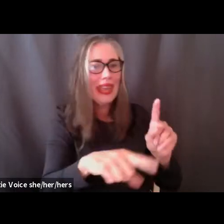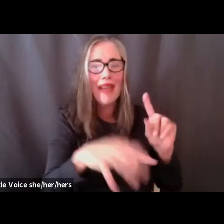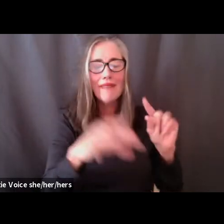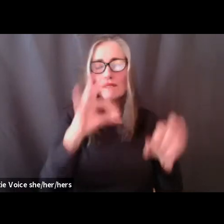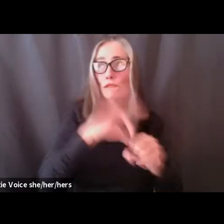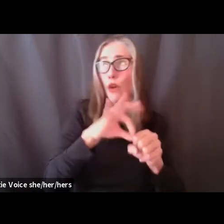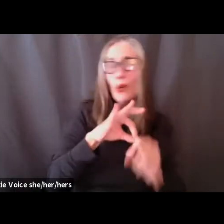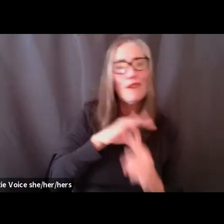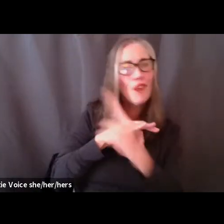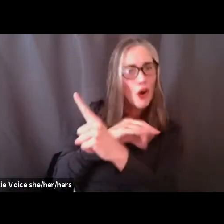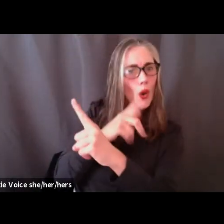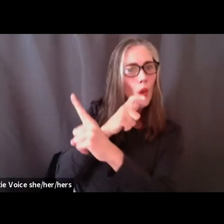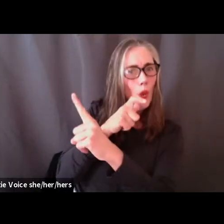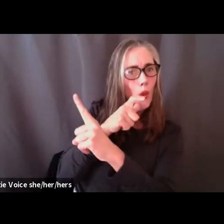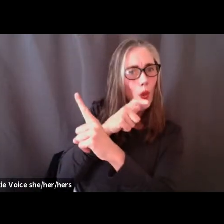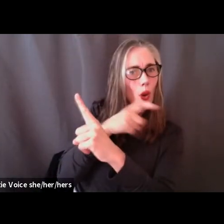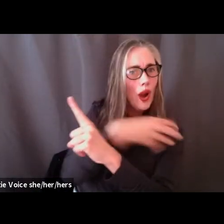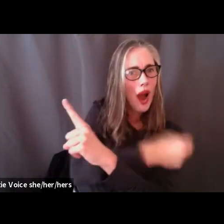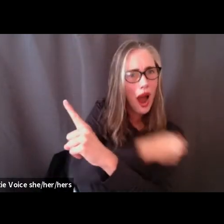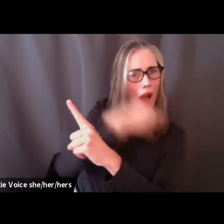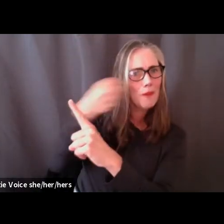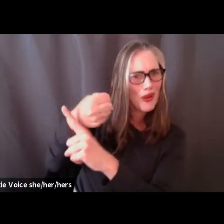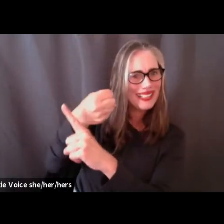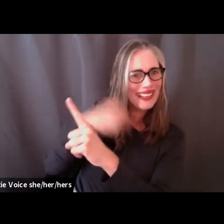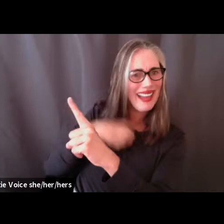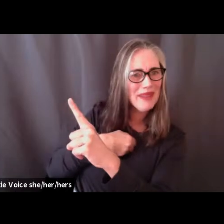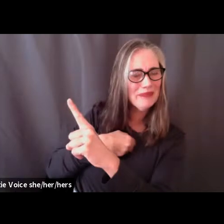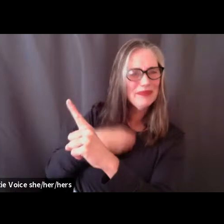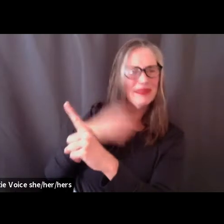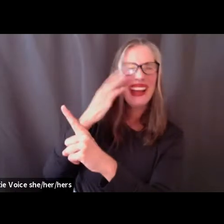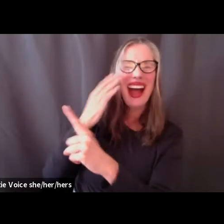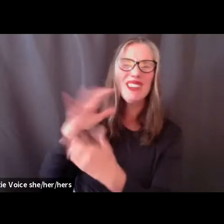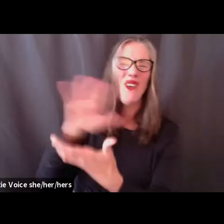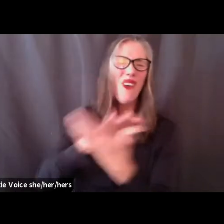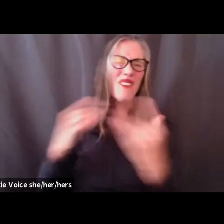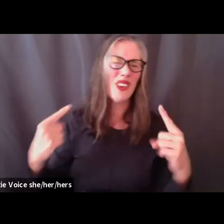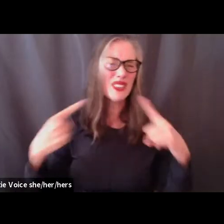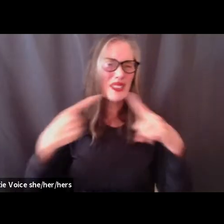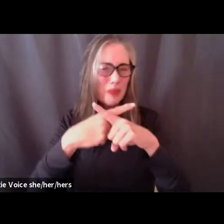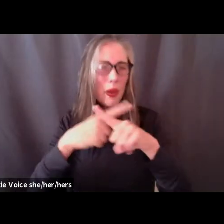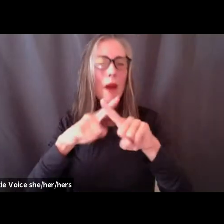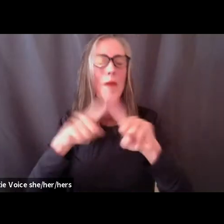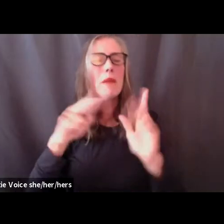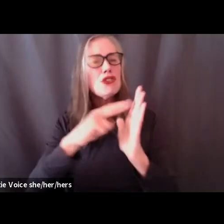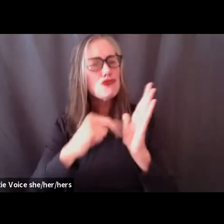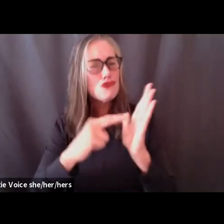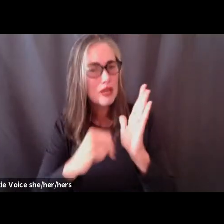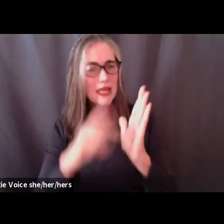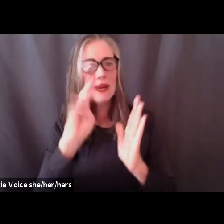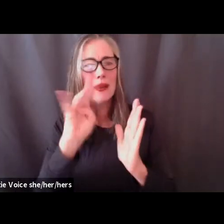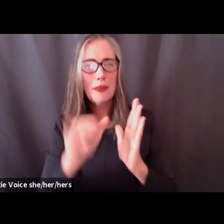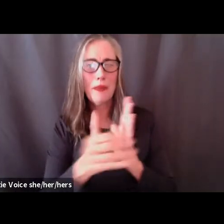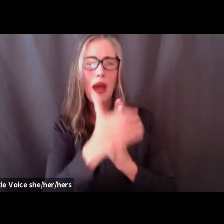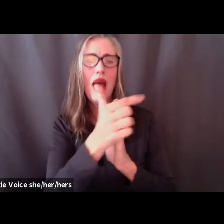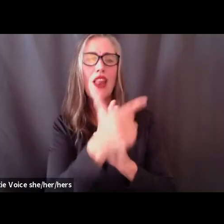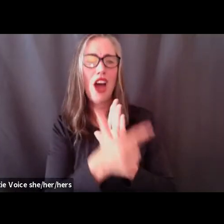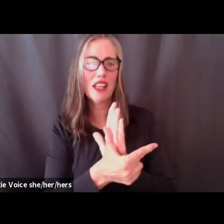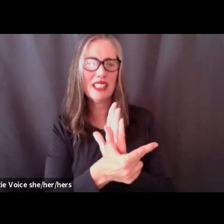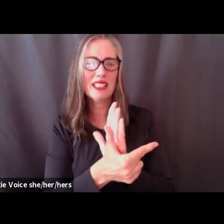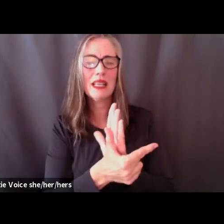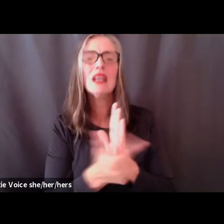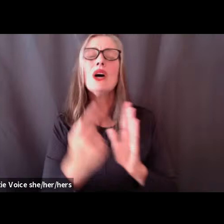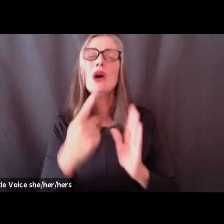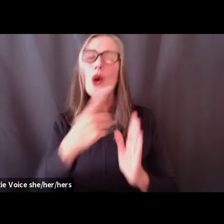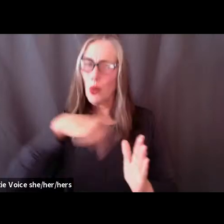on the Rules Committee, staff, and the Credentials Committee take a look at the bylaws, and we're all in agreement that what I just said